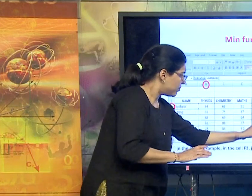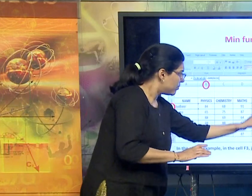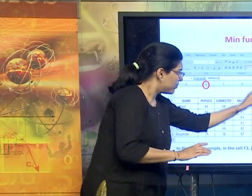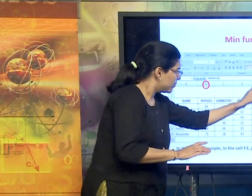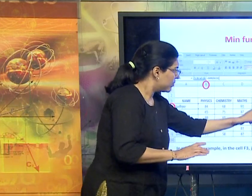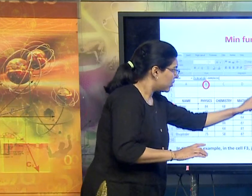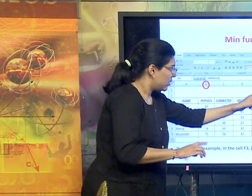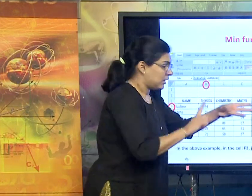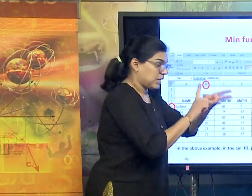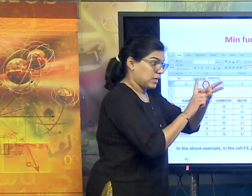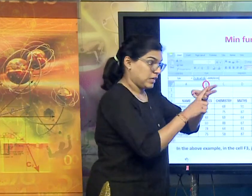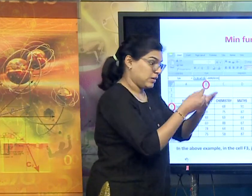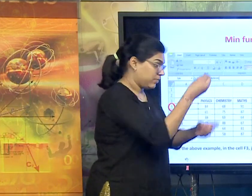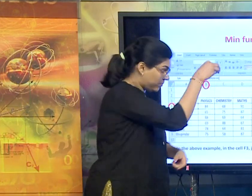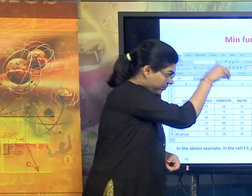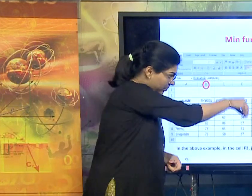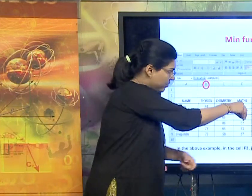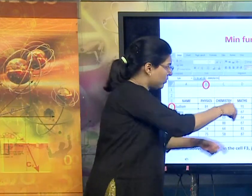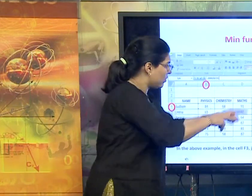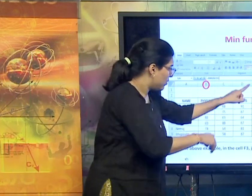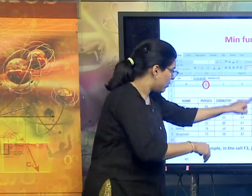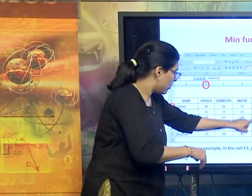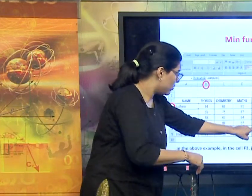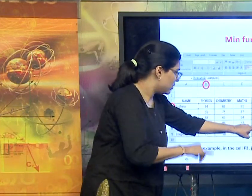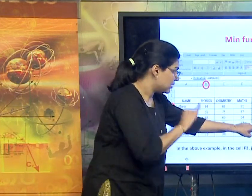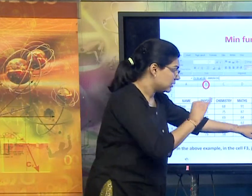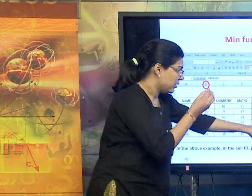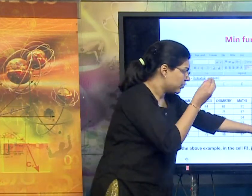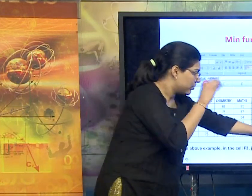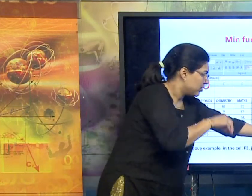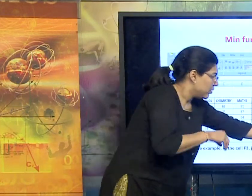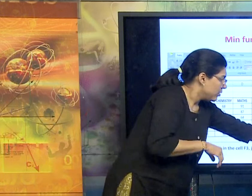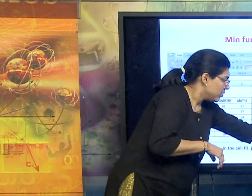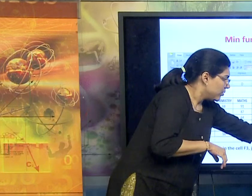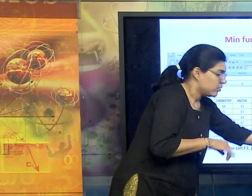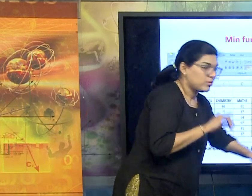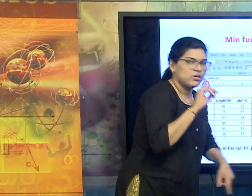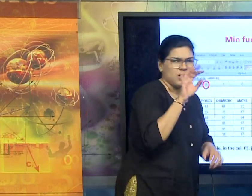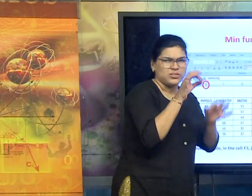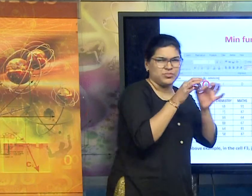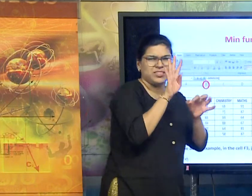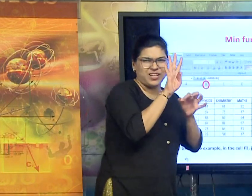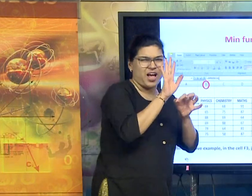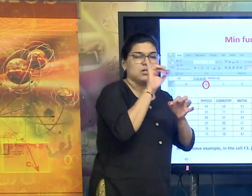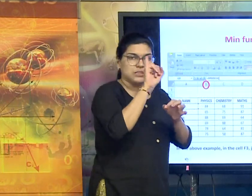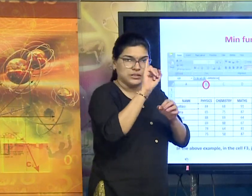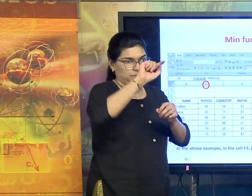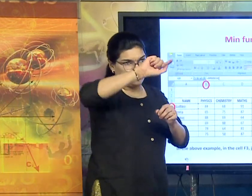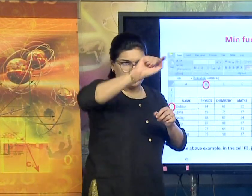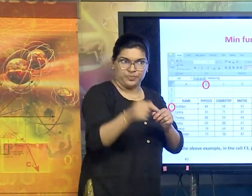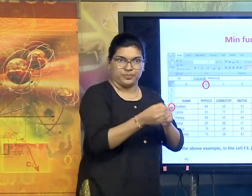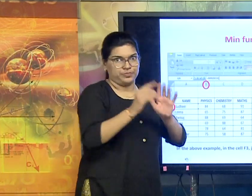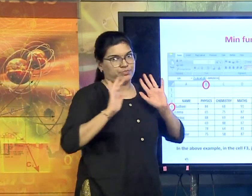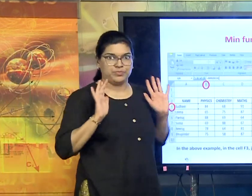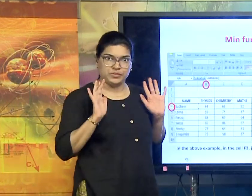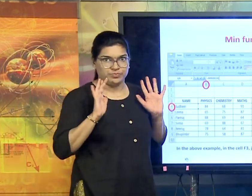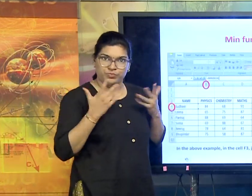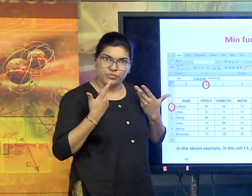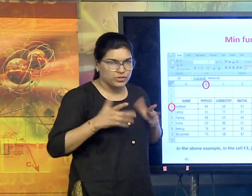till English we have to find the total. So here the last cell number would be